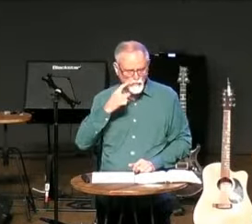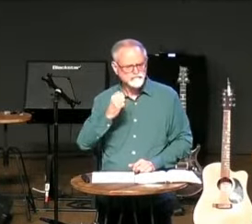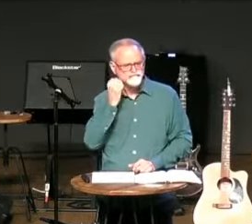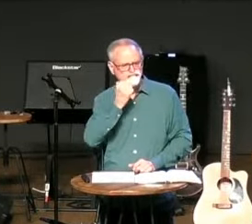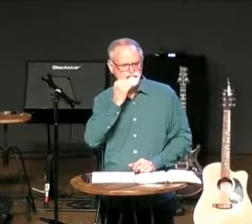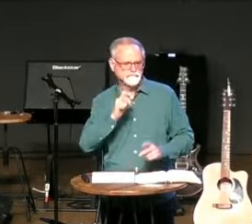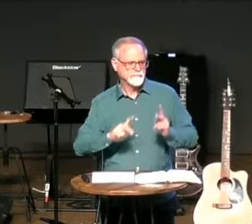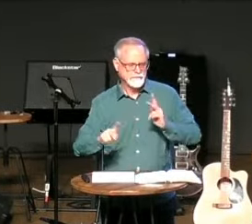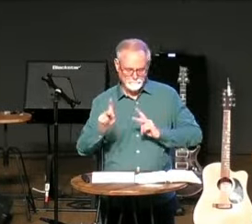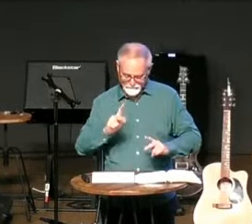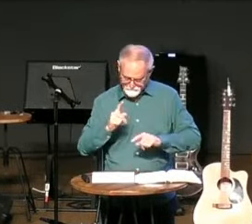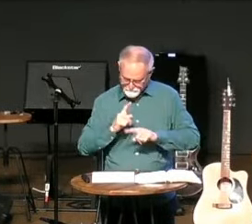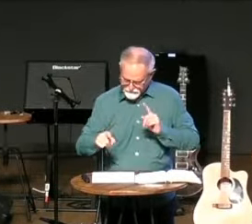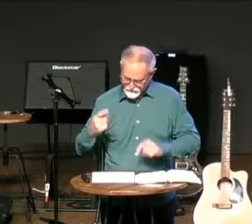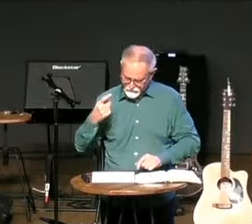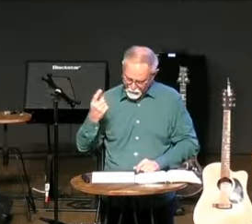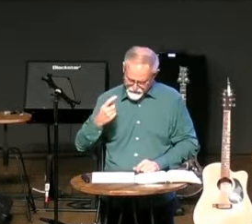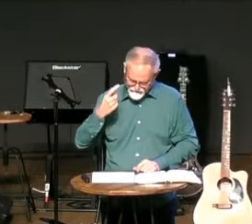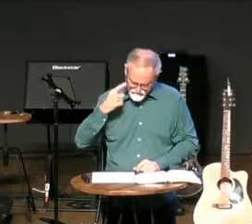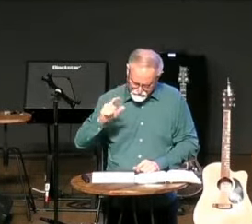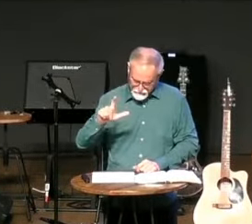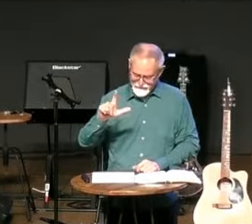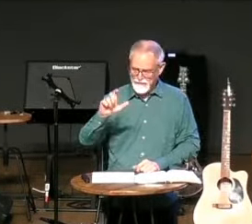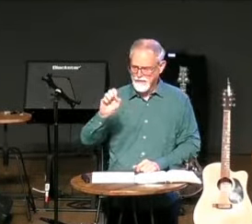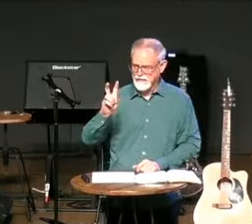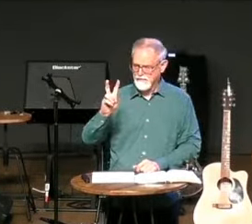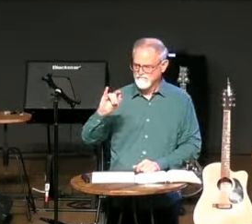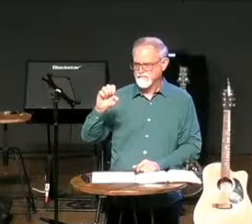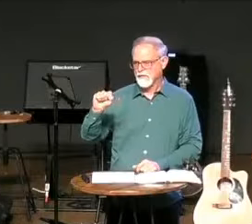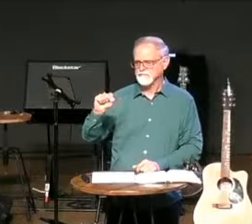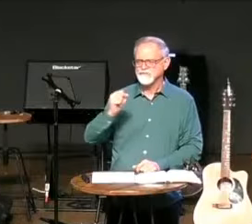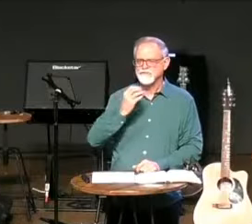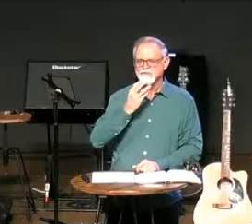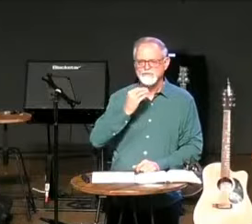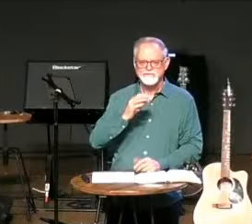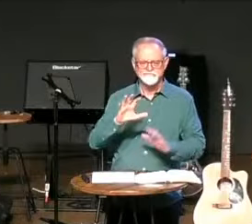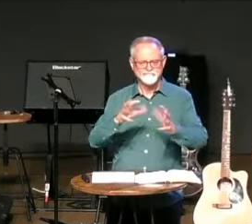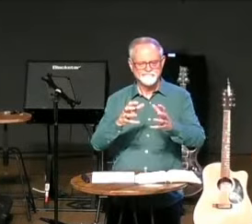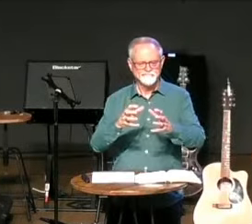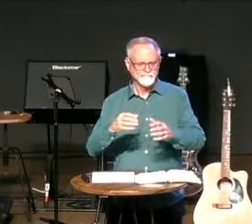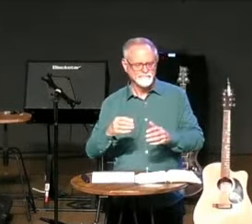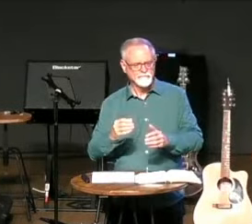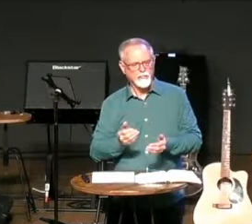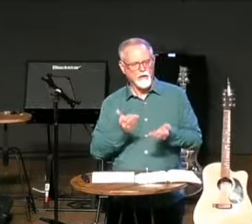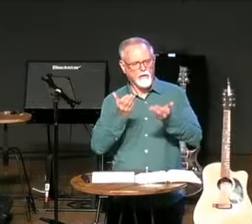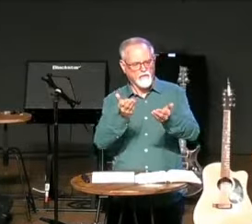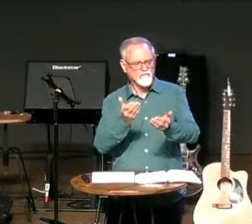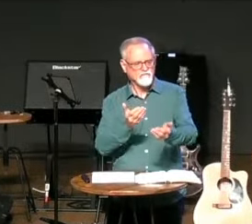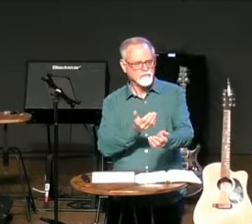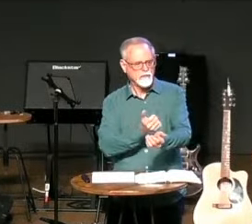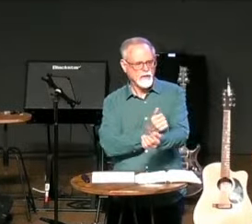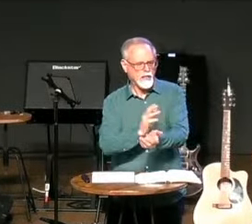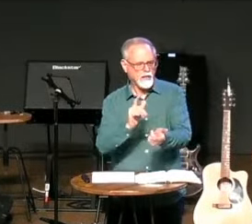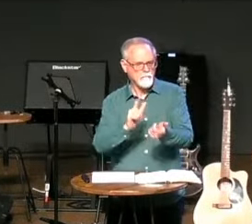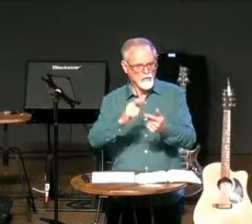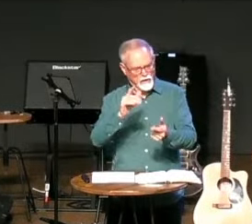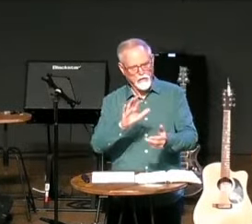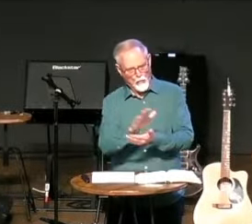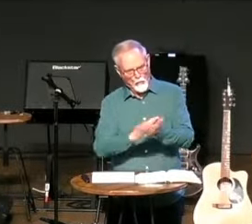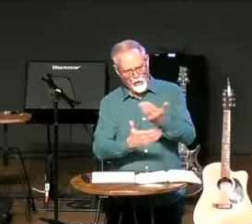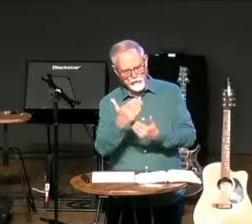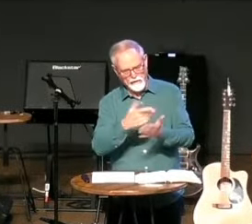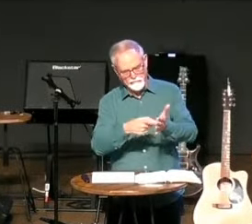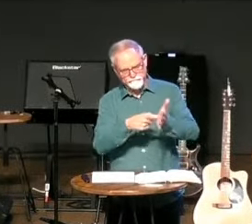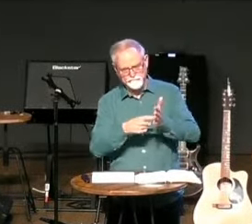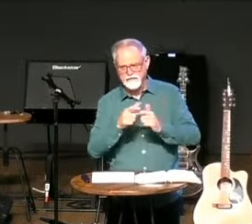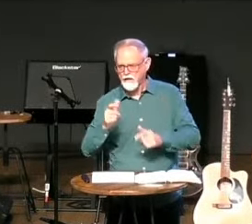It's not, specifically the washing the hands was not a command that only existed for ordinary people. It was a